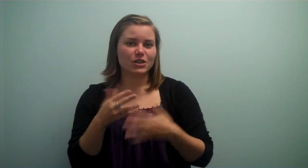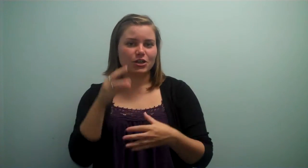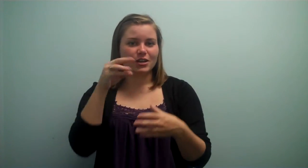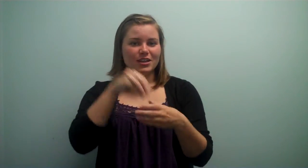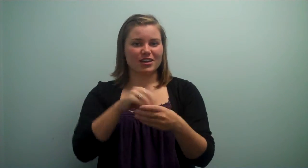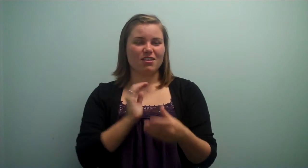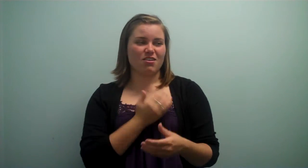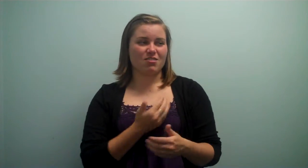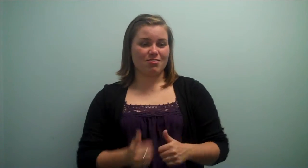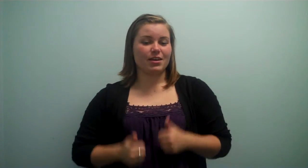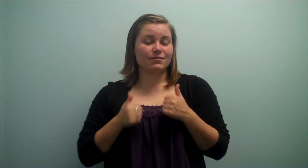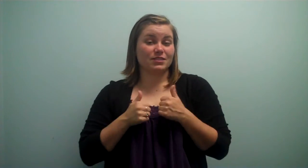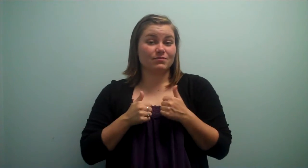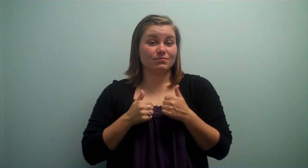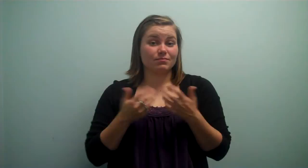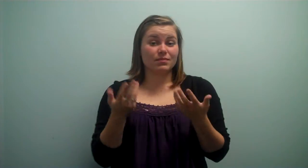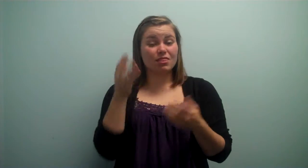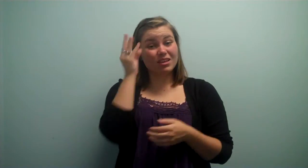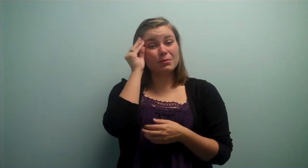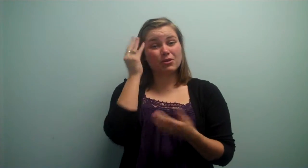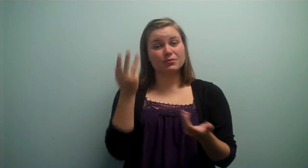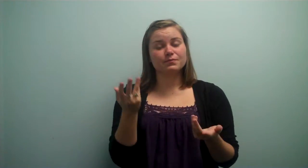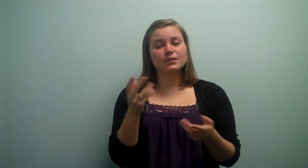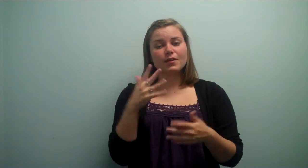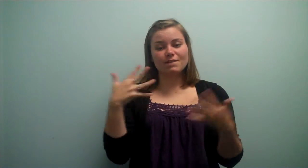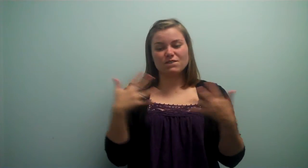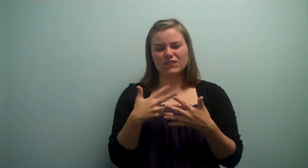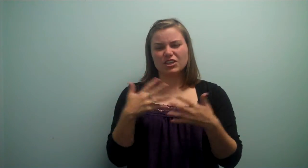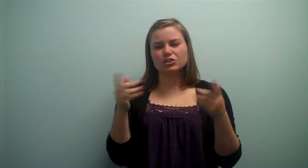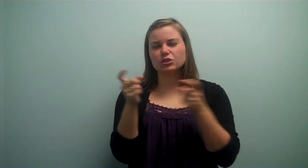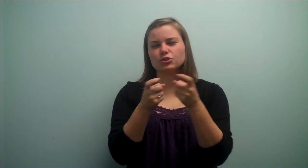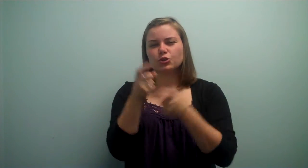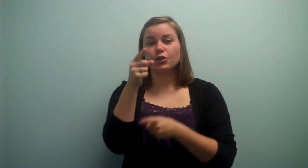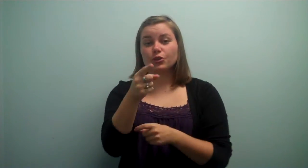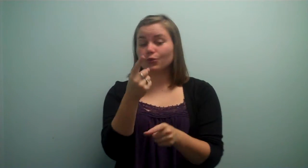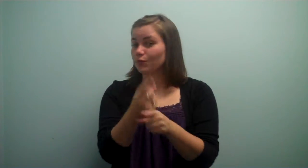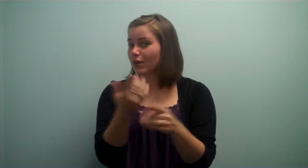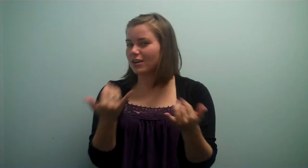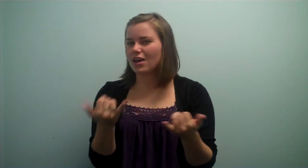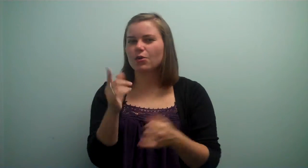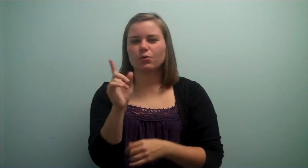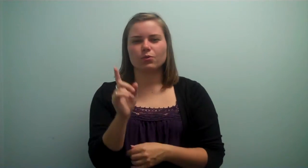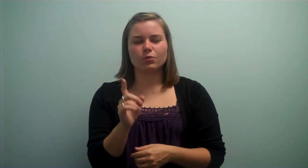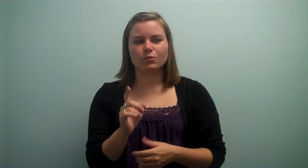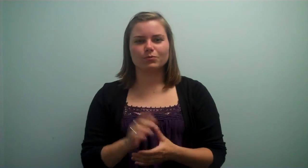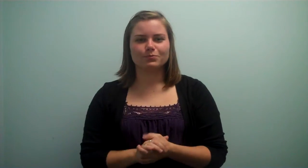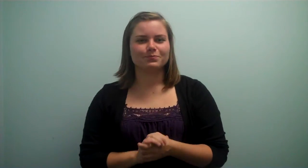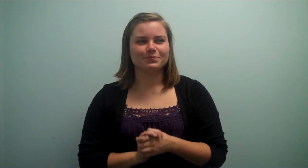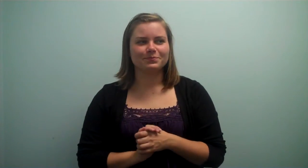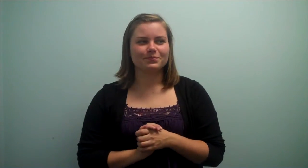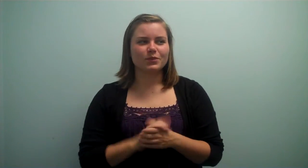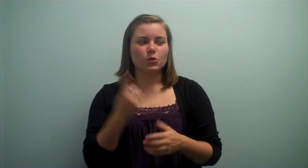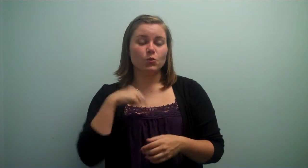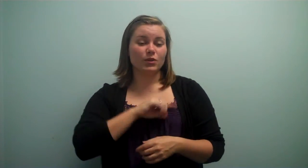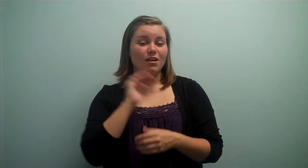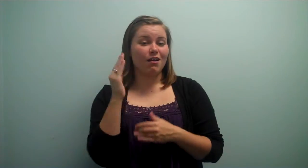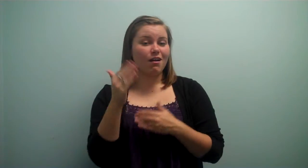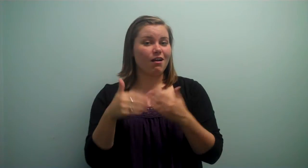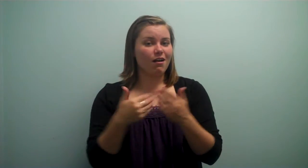Think about it. Where is fear controlling you right now? We all have fear in